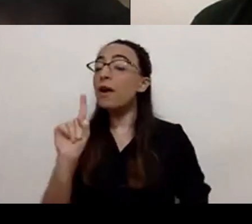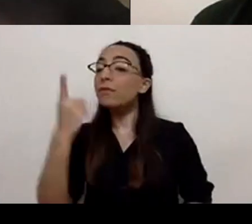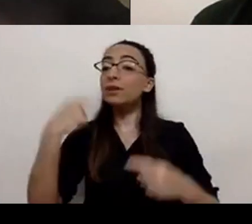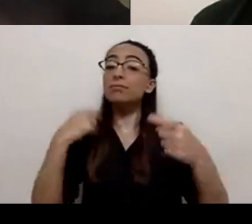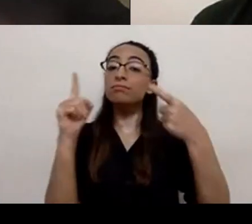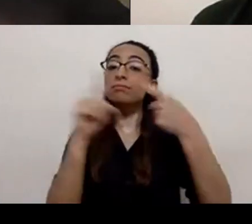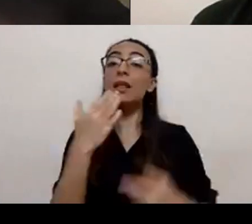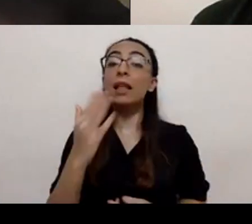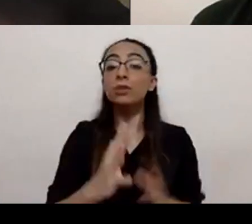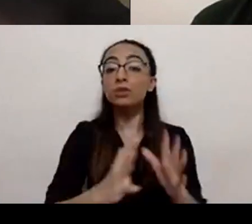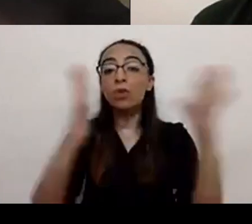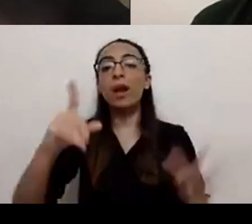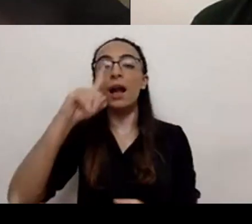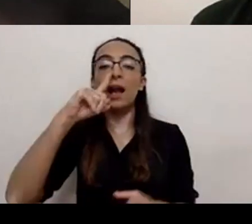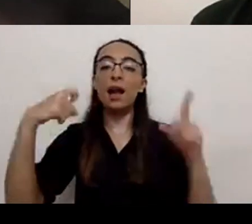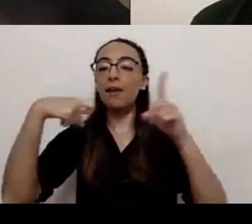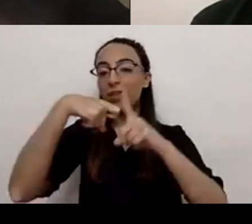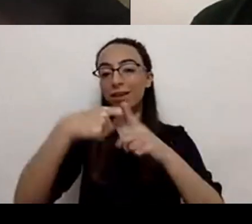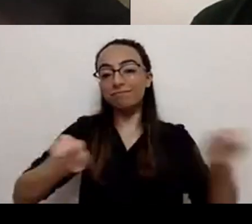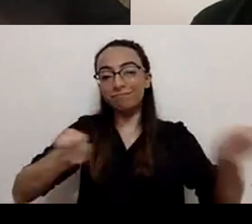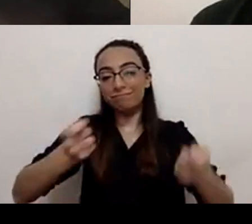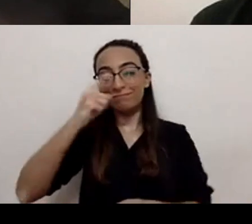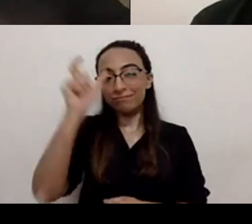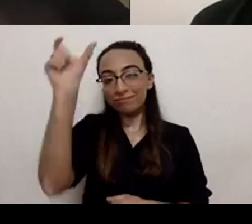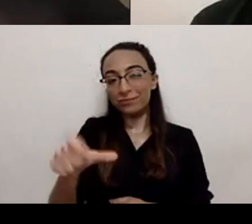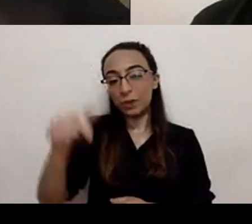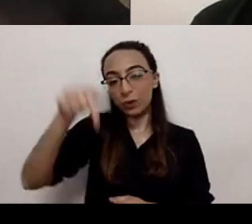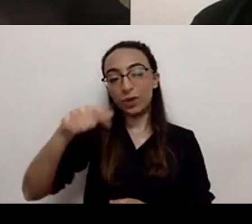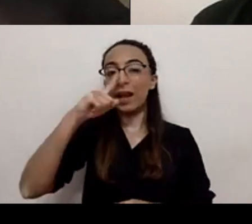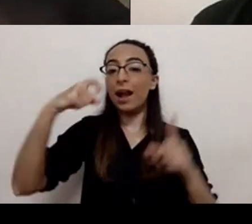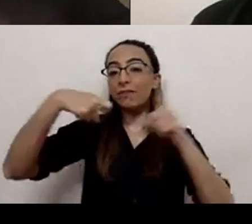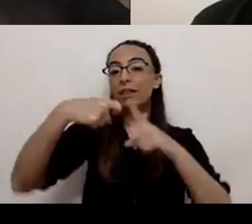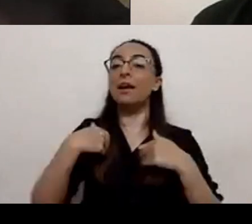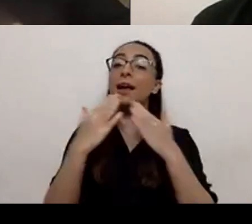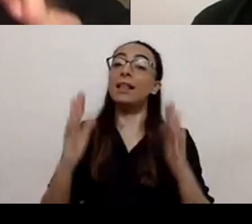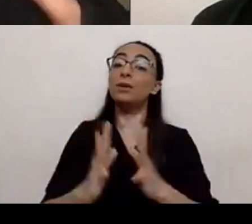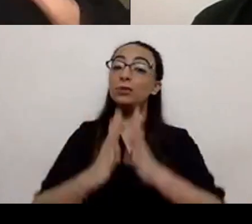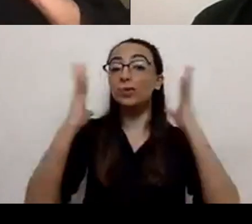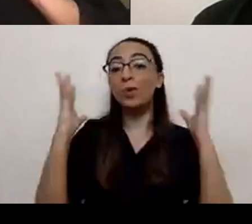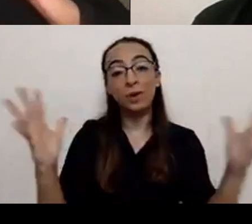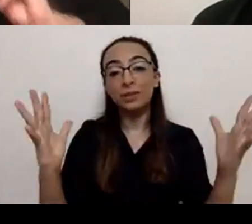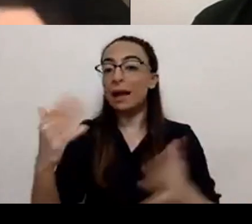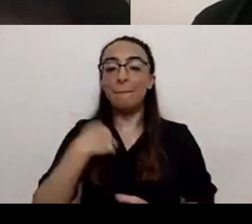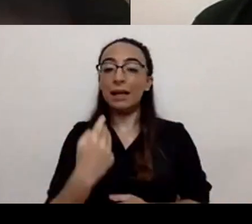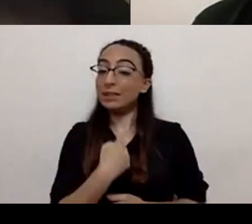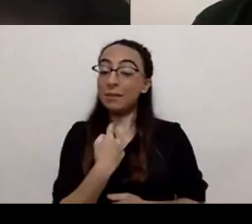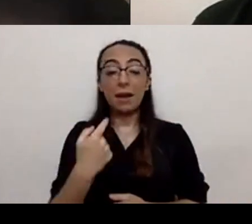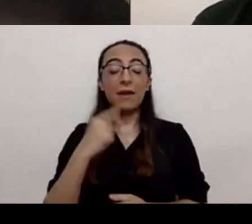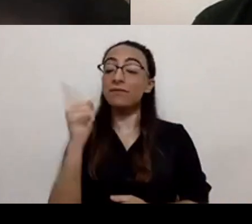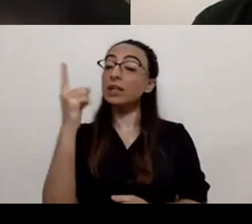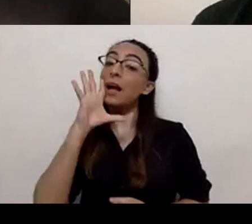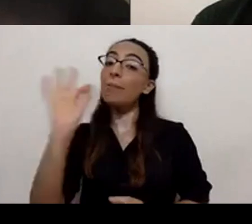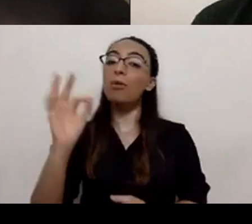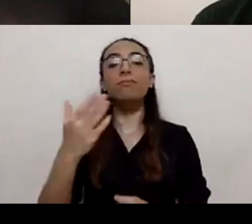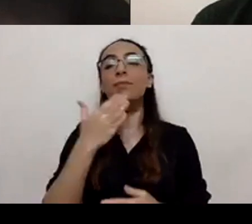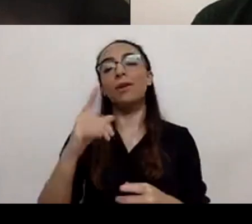thank Kavita, the mistress of the ceremony. I will not be doing my duty properly if I don't thank her first of